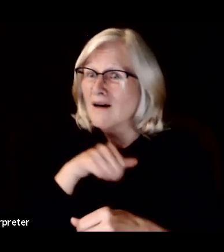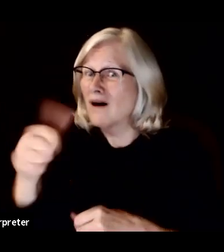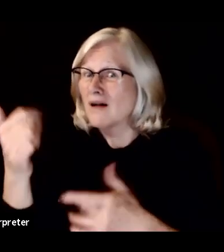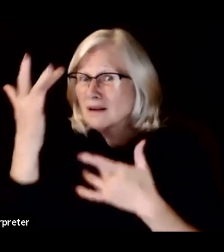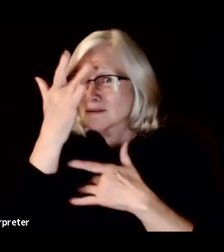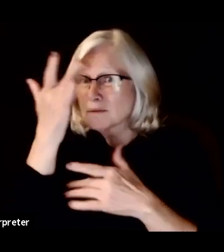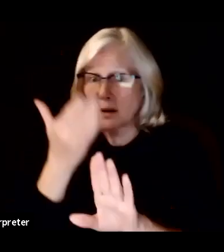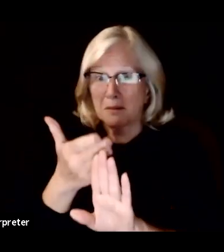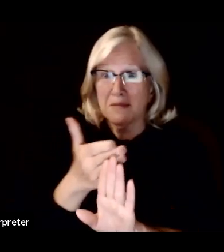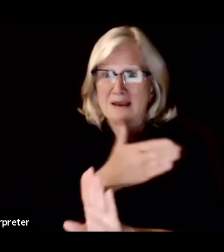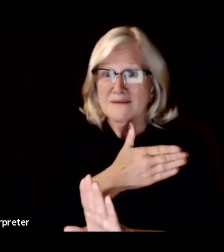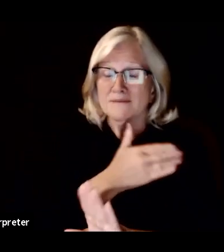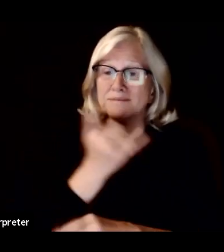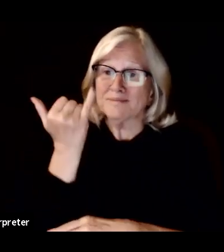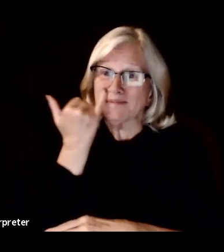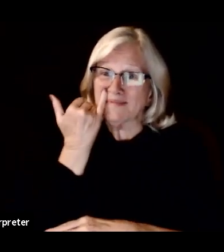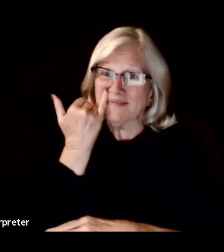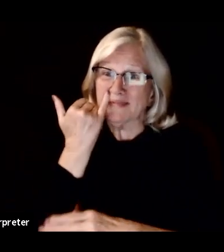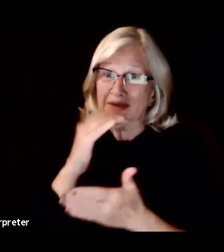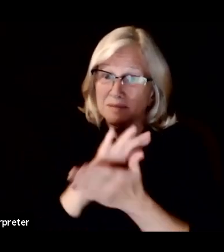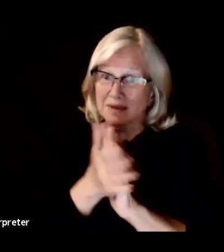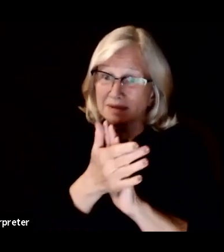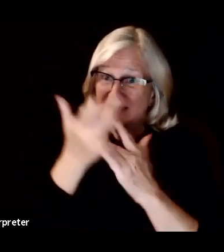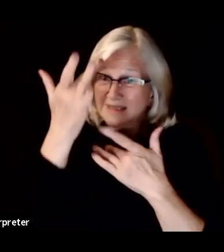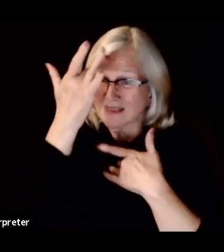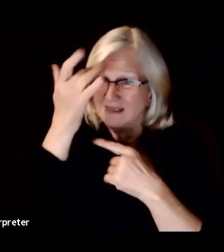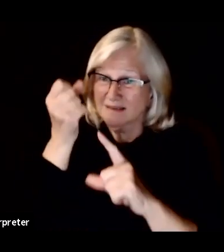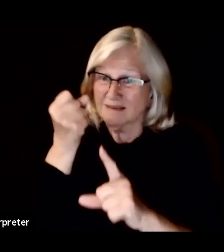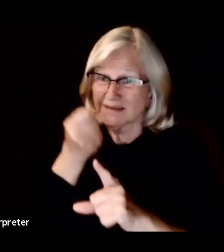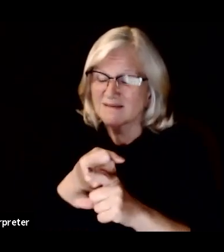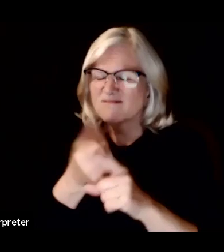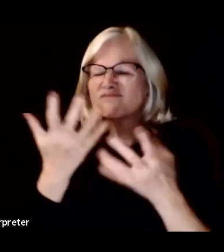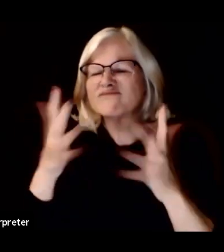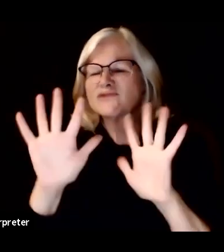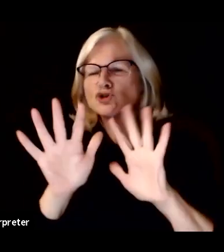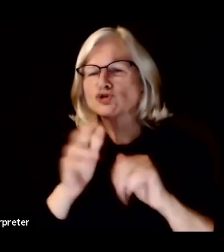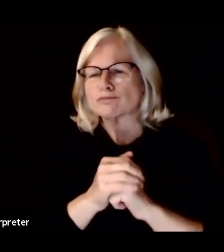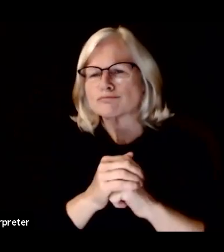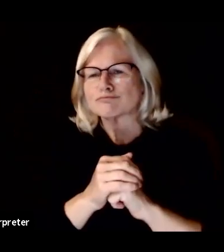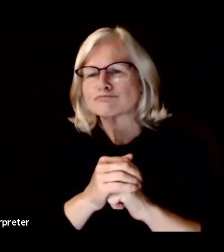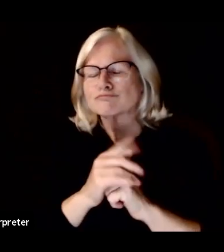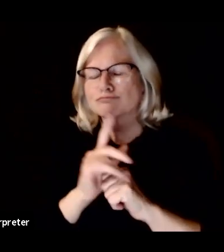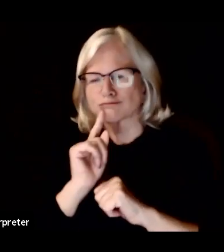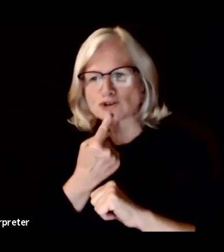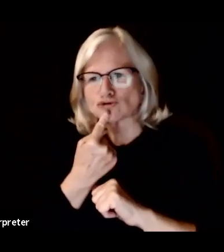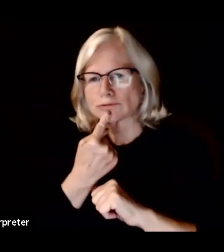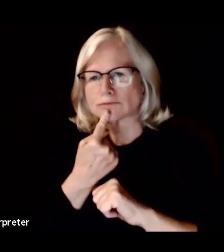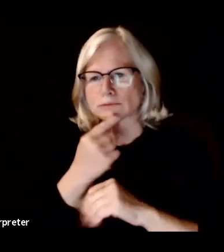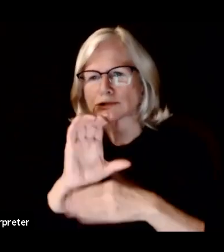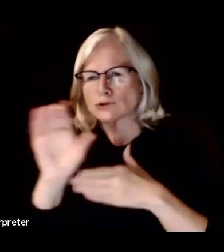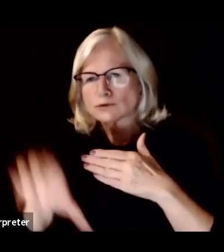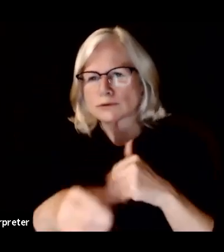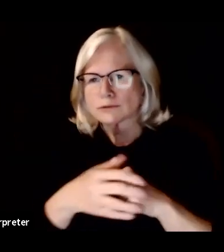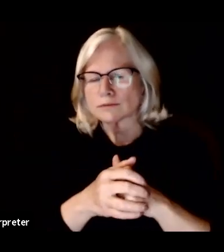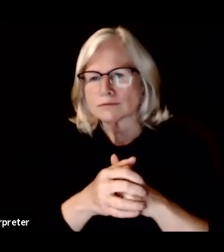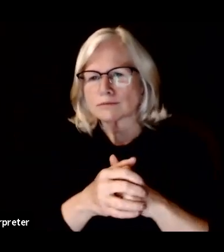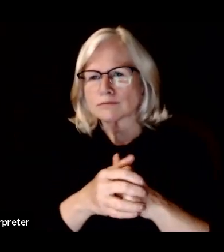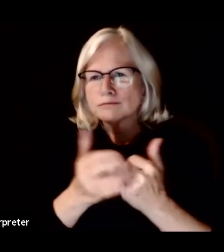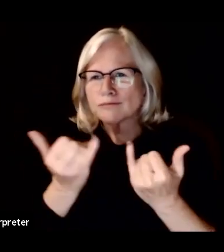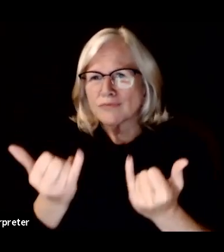were to be infected. And we're only beginning to learn about potential complications that occur in young people. There